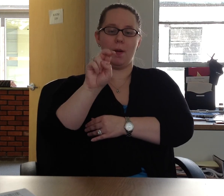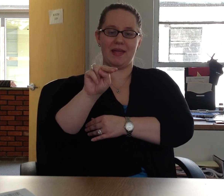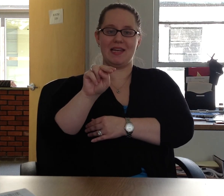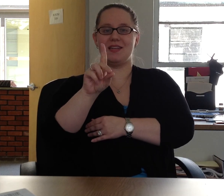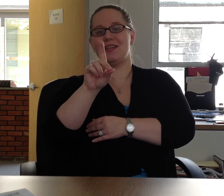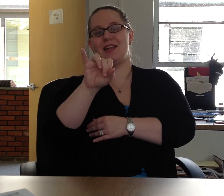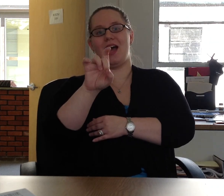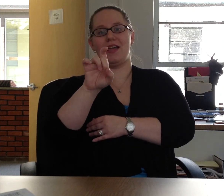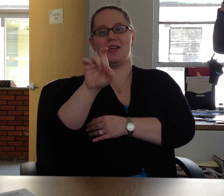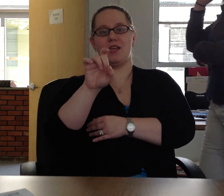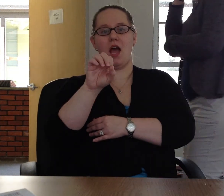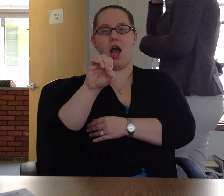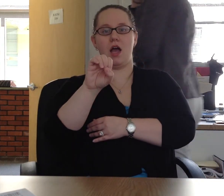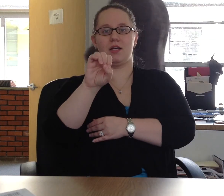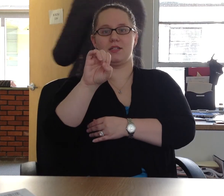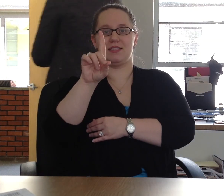Alright, so I'll just check the file.